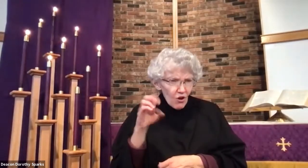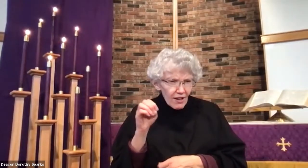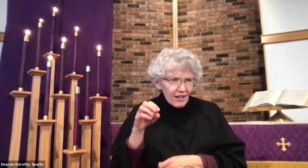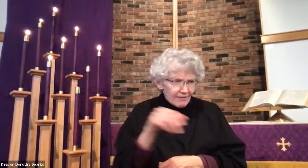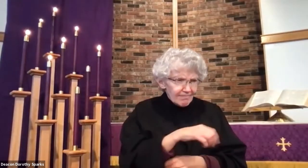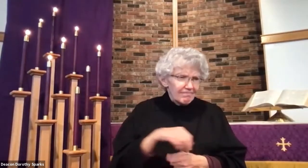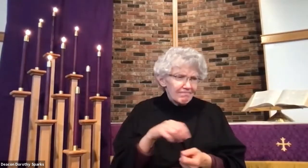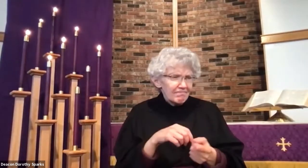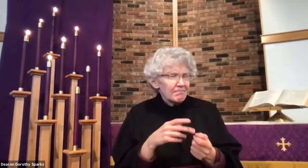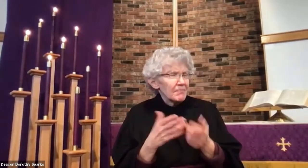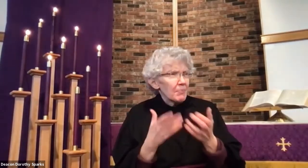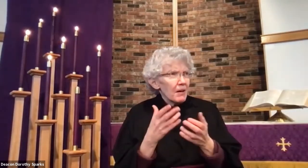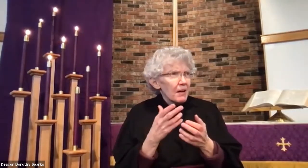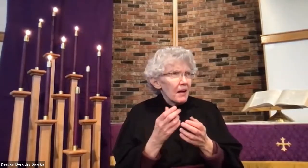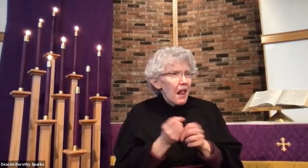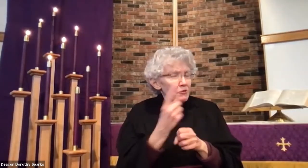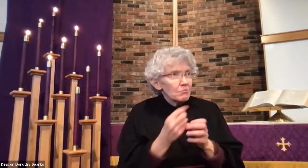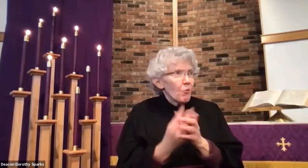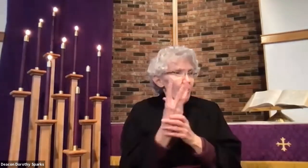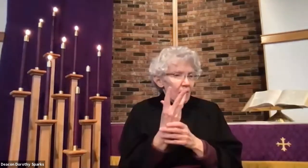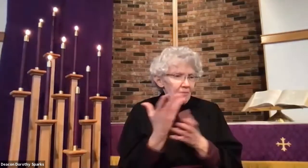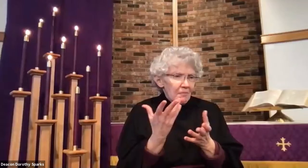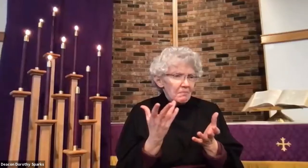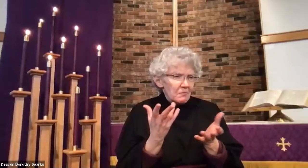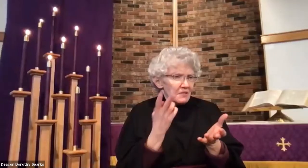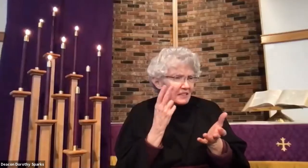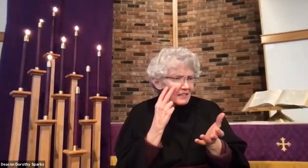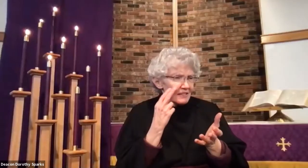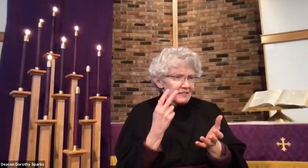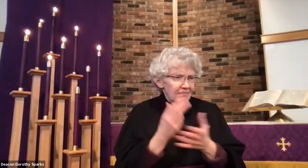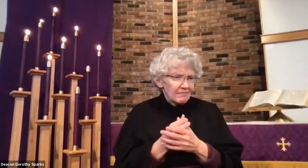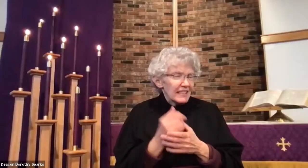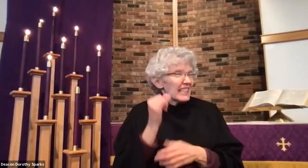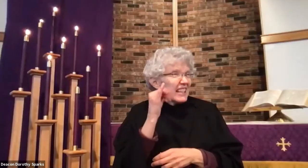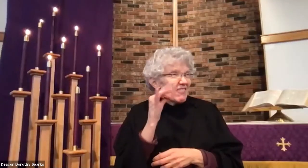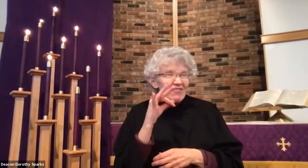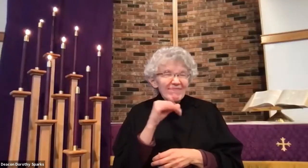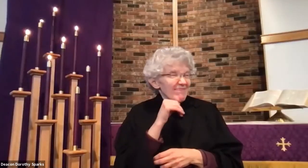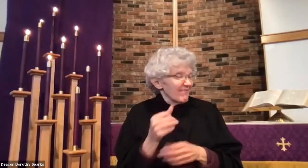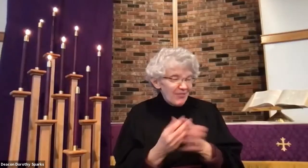Let me dig up the dirt around it and fertilize it. Maybe the tree